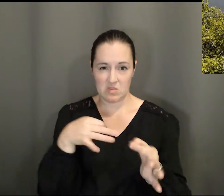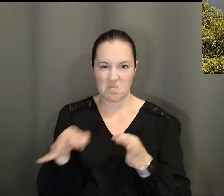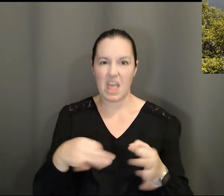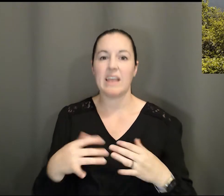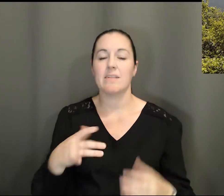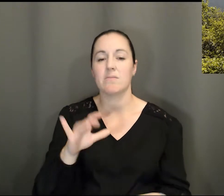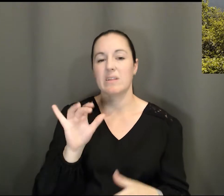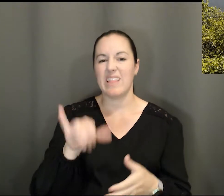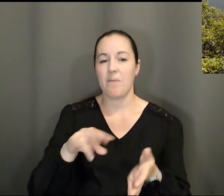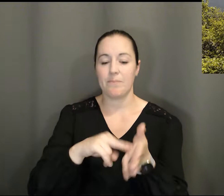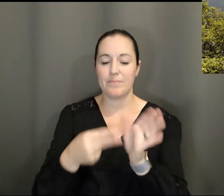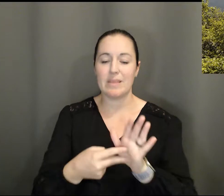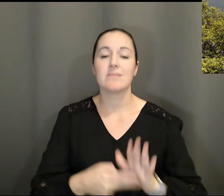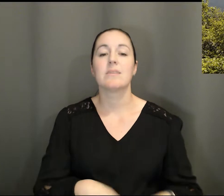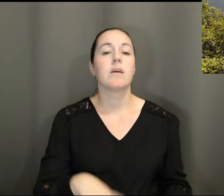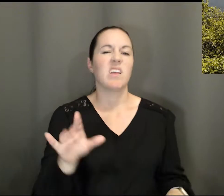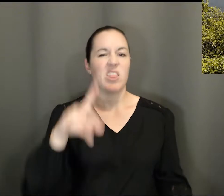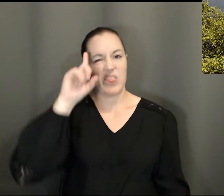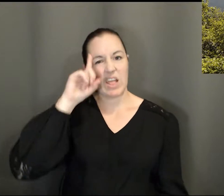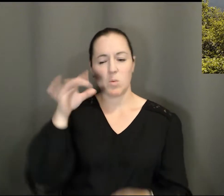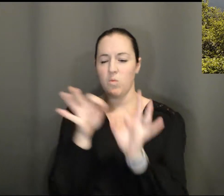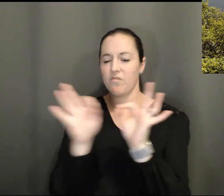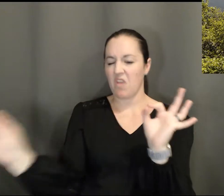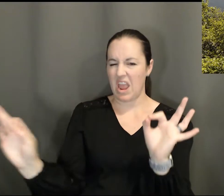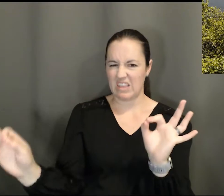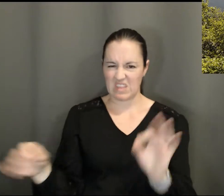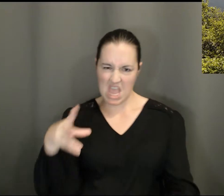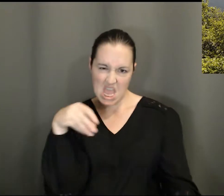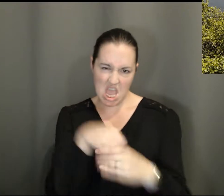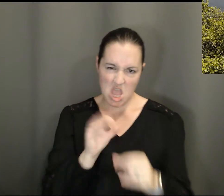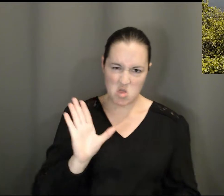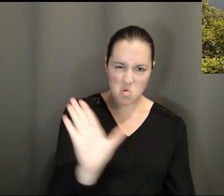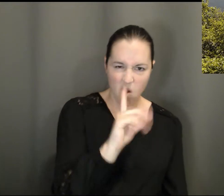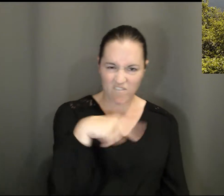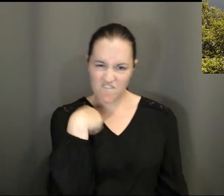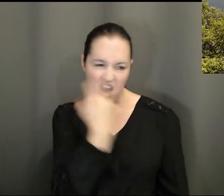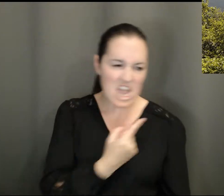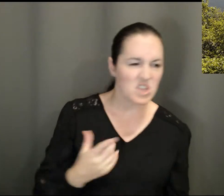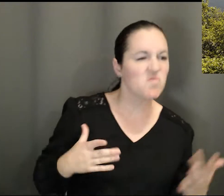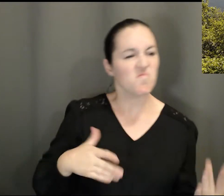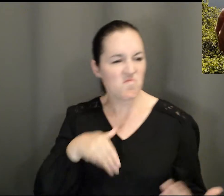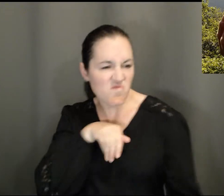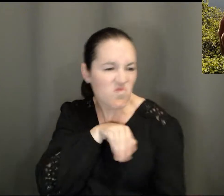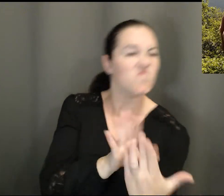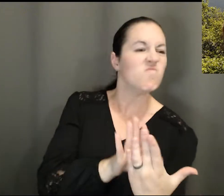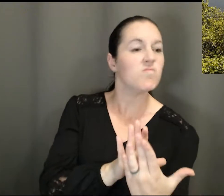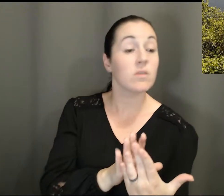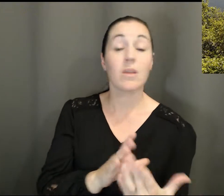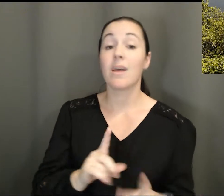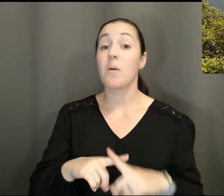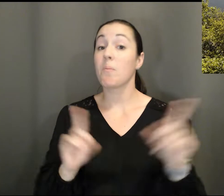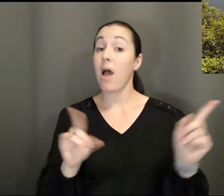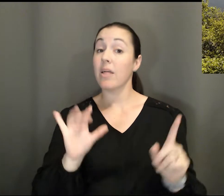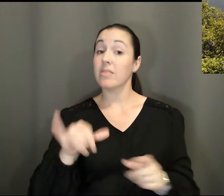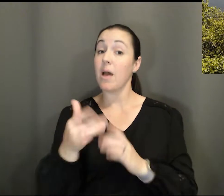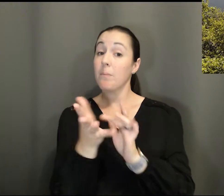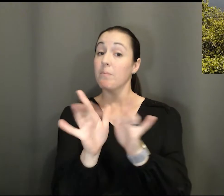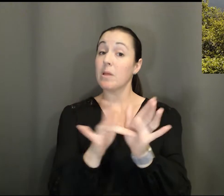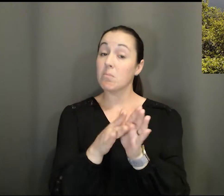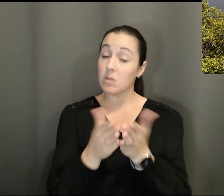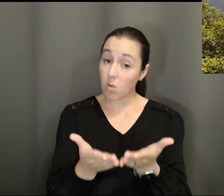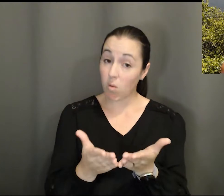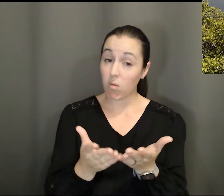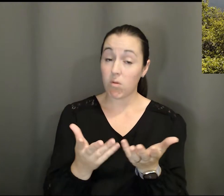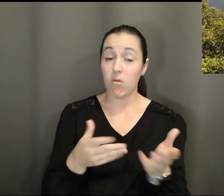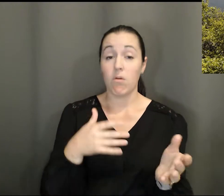the biblical idea of panim, this face in your face kind of presence, it's not threatening at